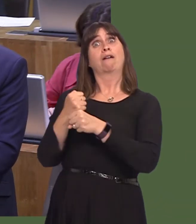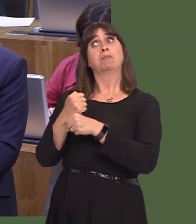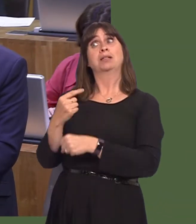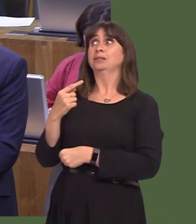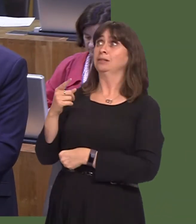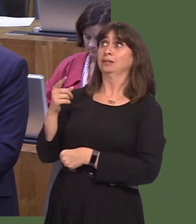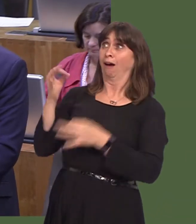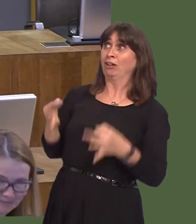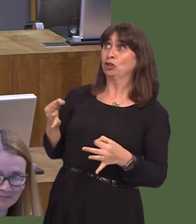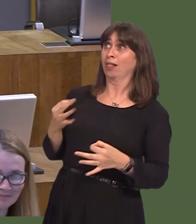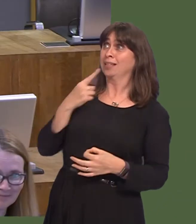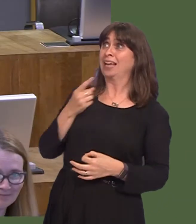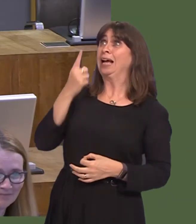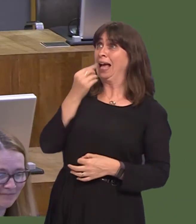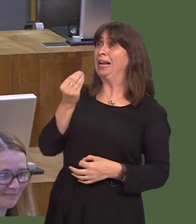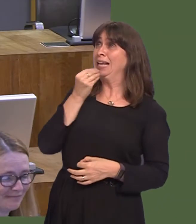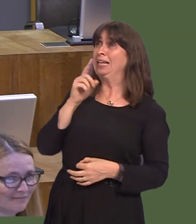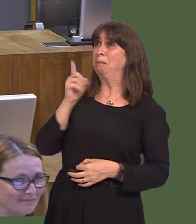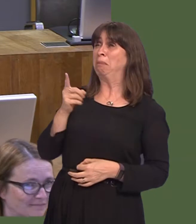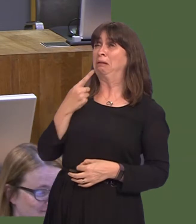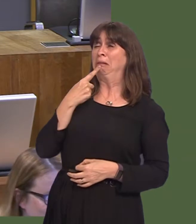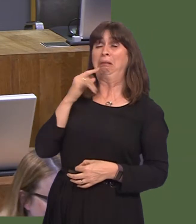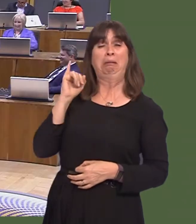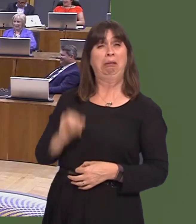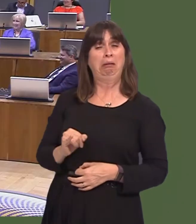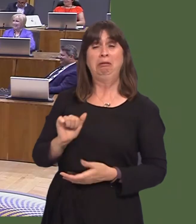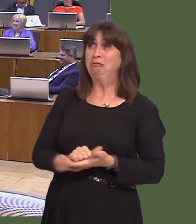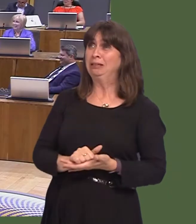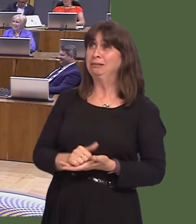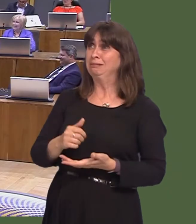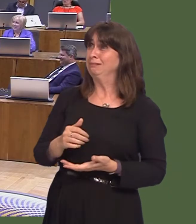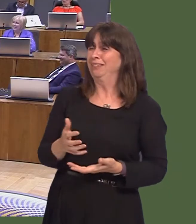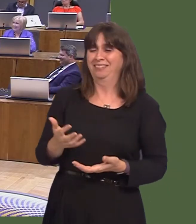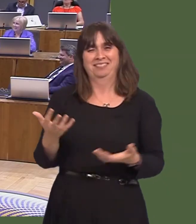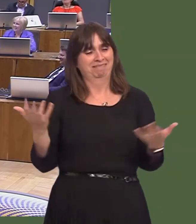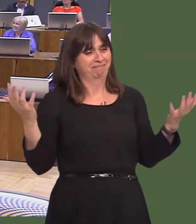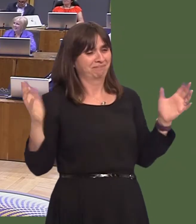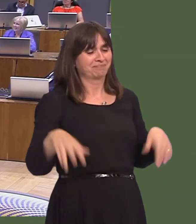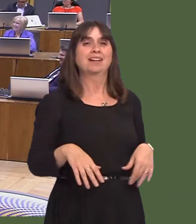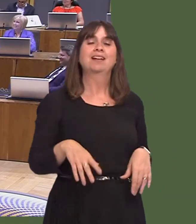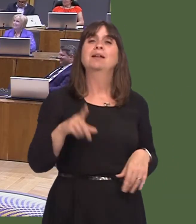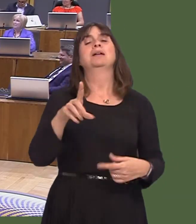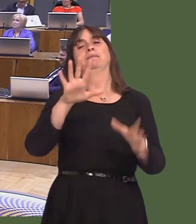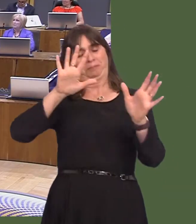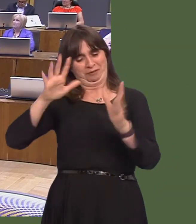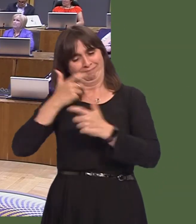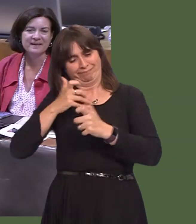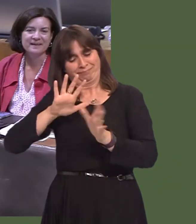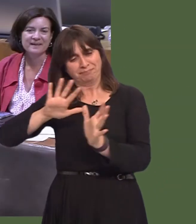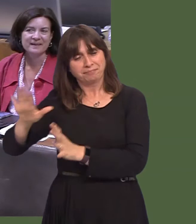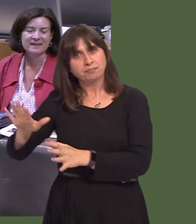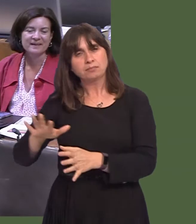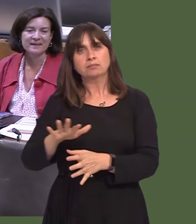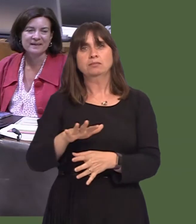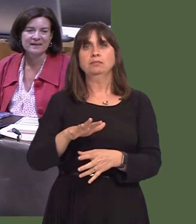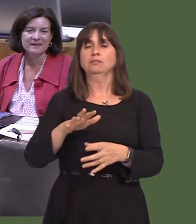line on the consumption of Japanese knotweed. There's an important point here.